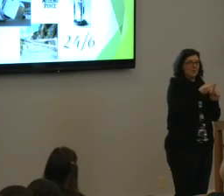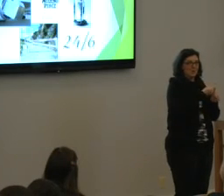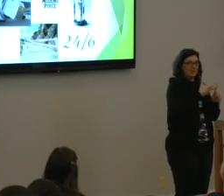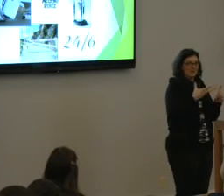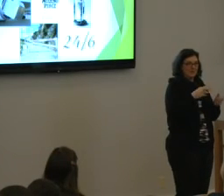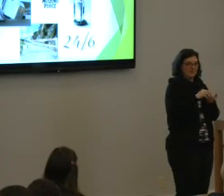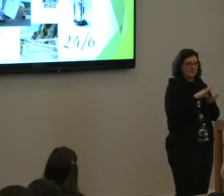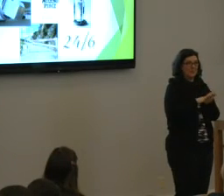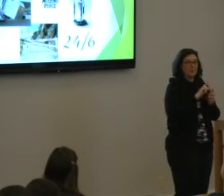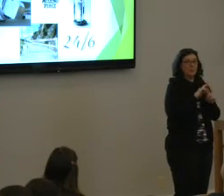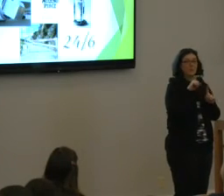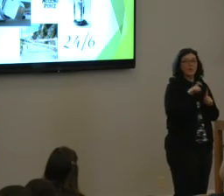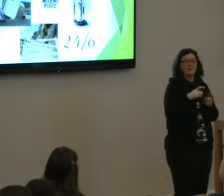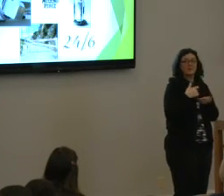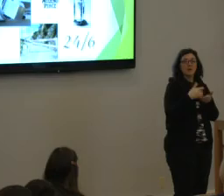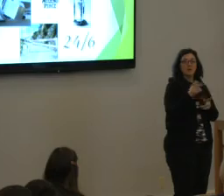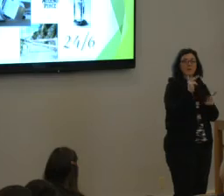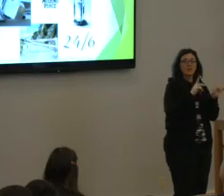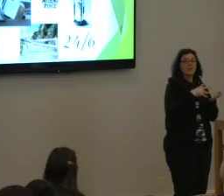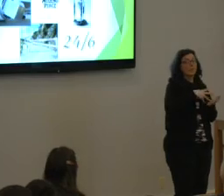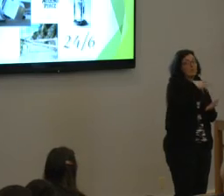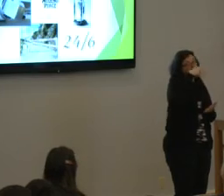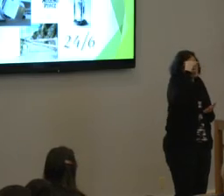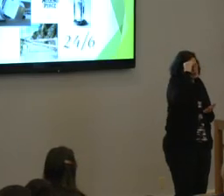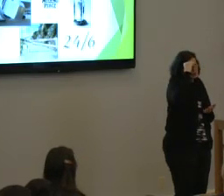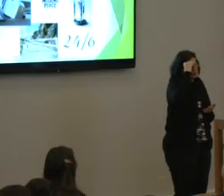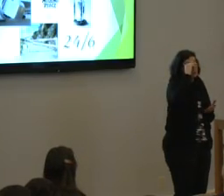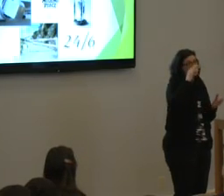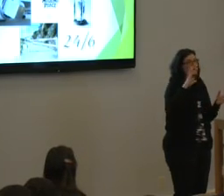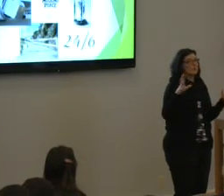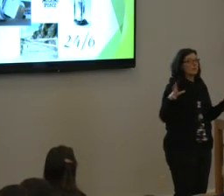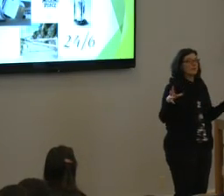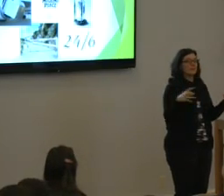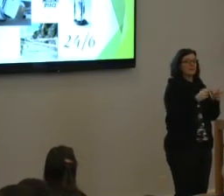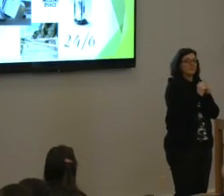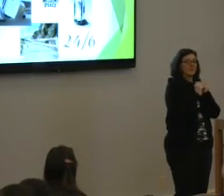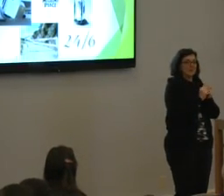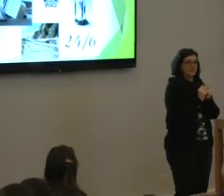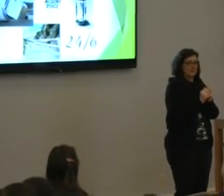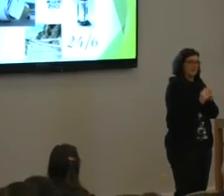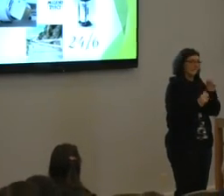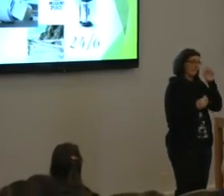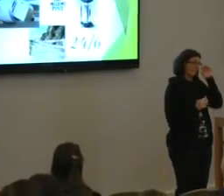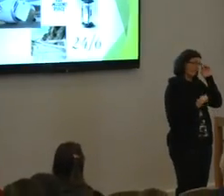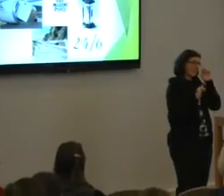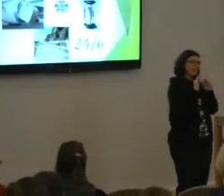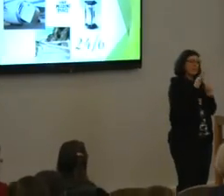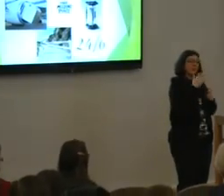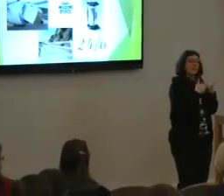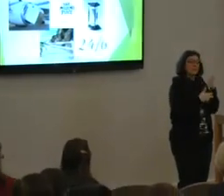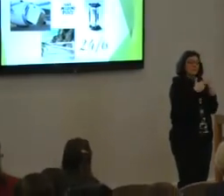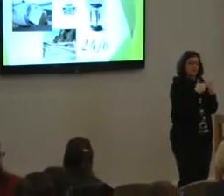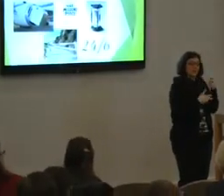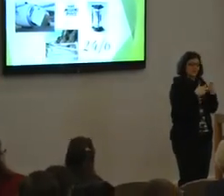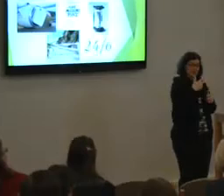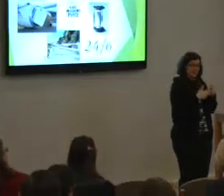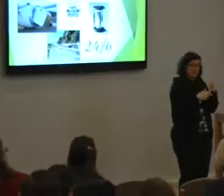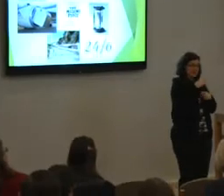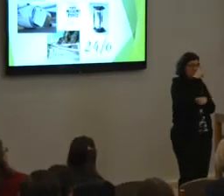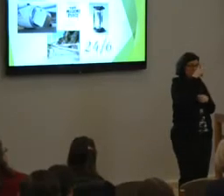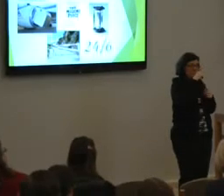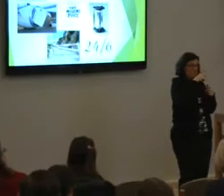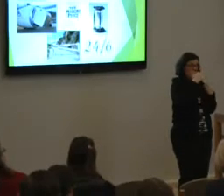But we also got to help people learn so that we come together at some point. And if there are problems really with that there are